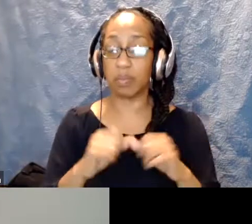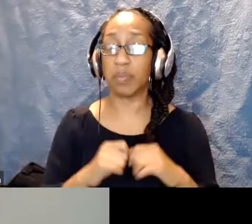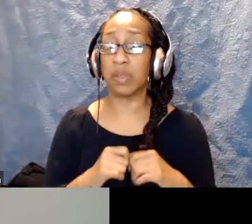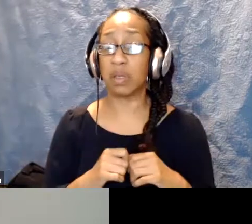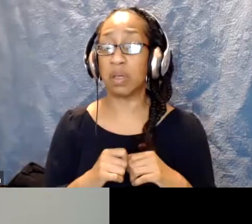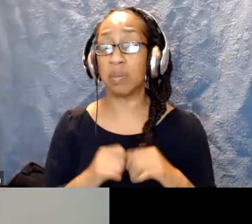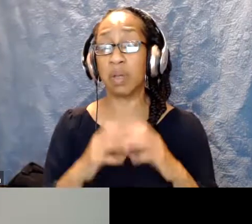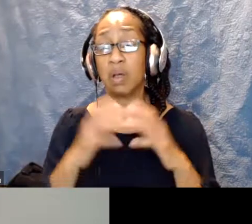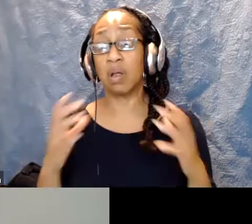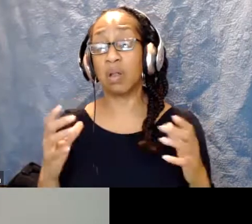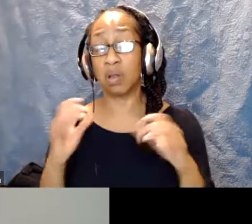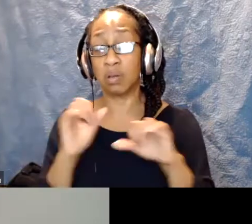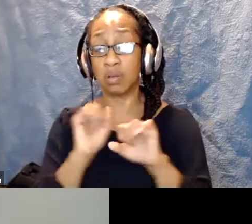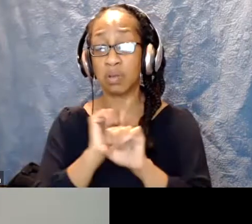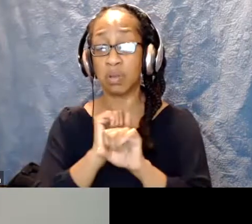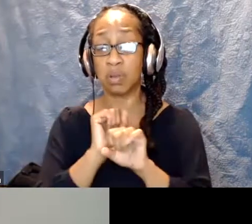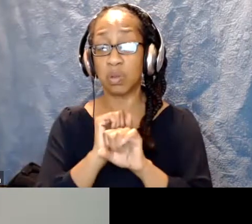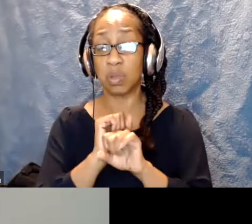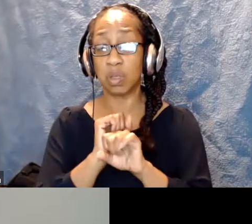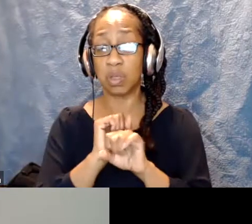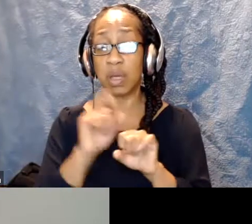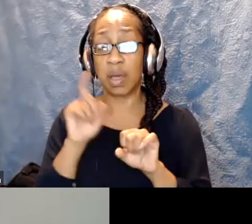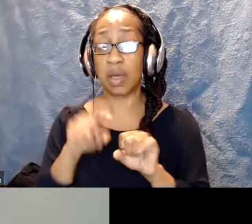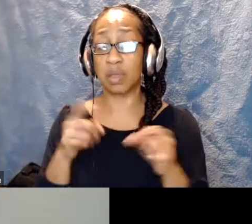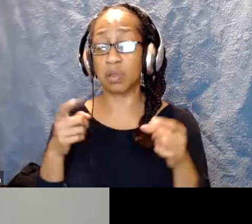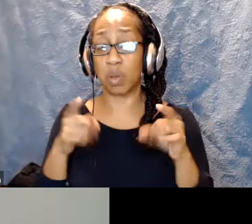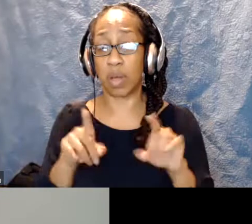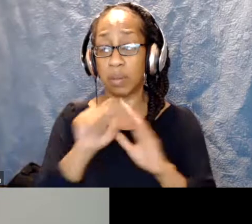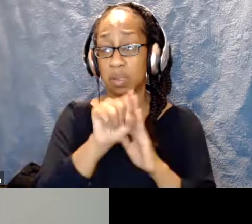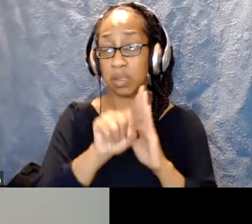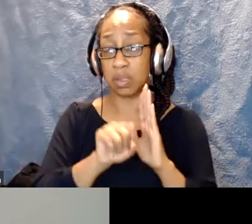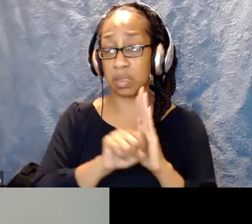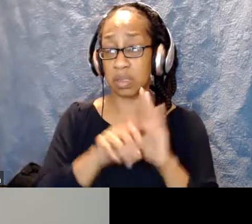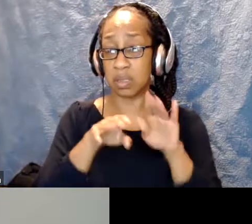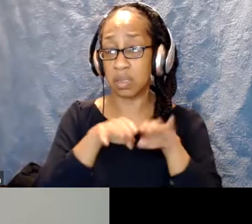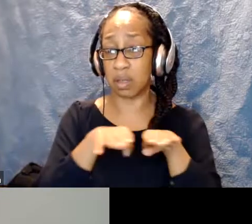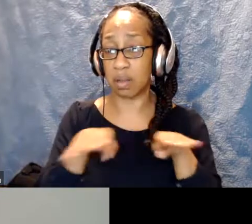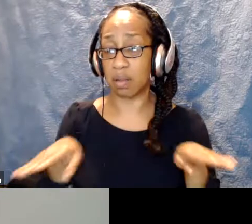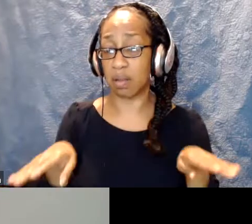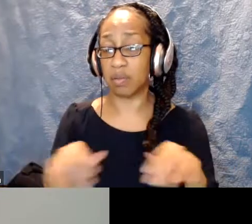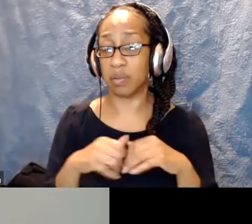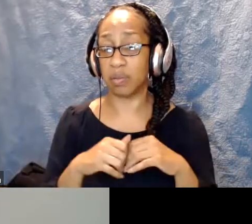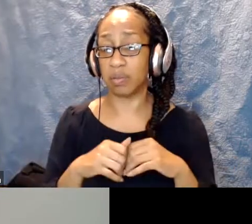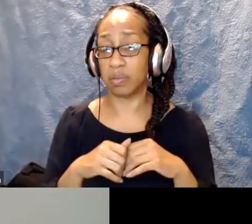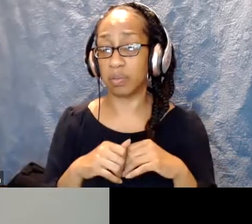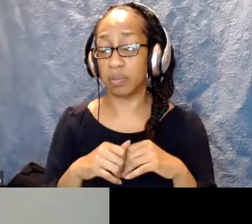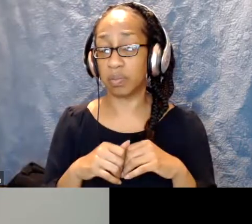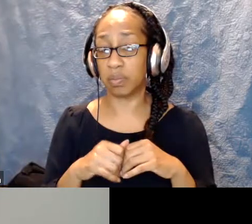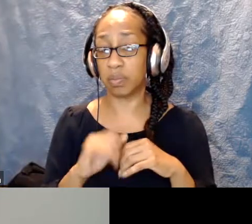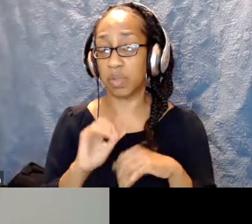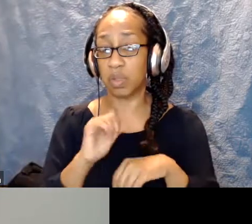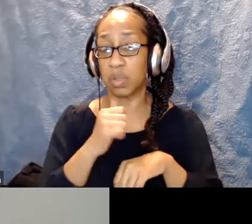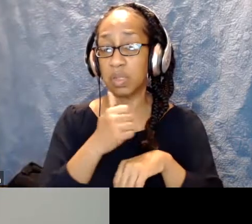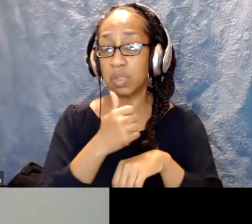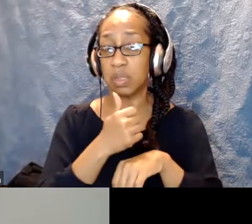work has to take place at the state level, and it's to set up